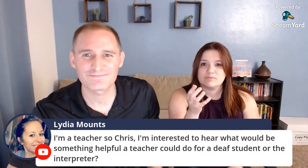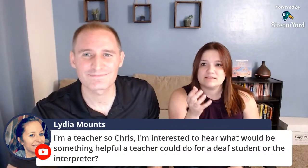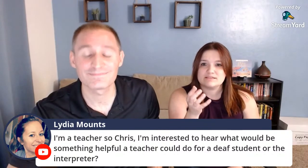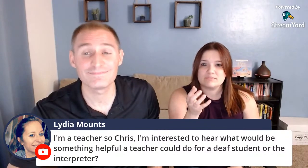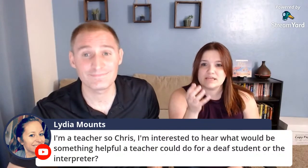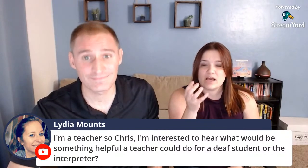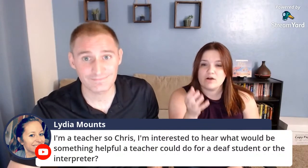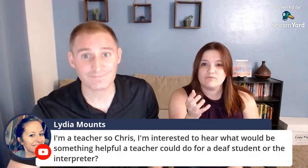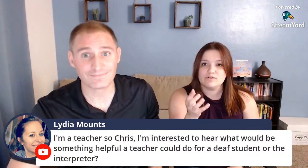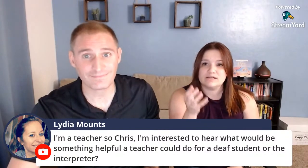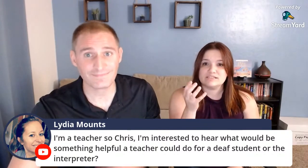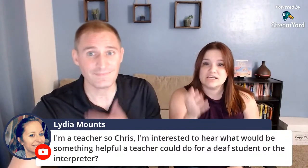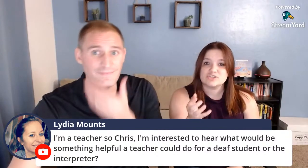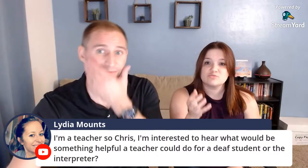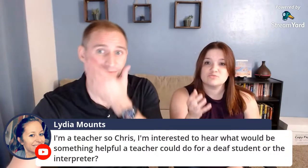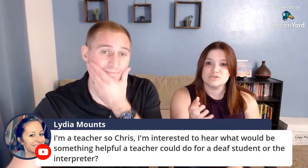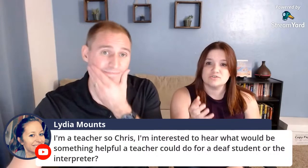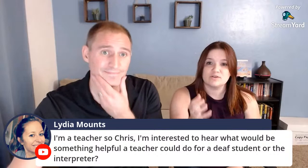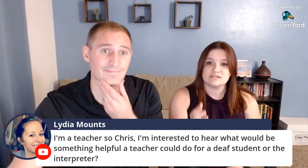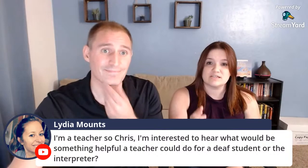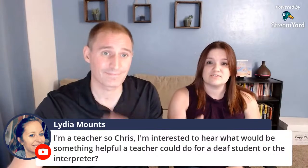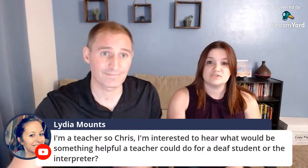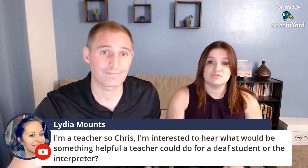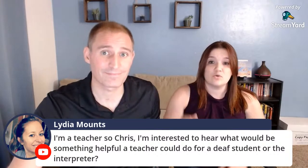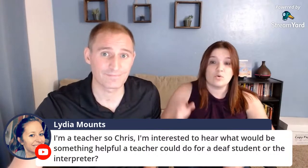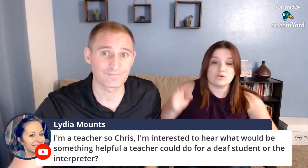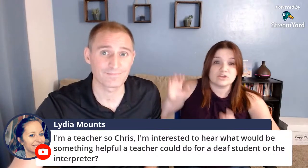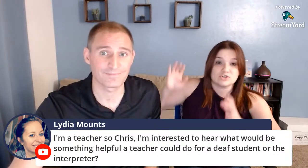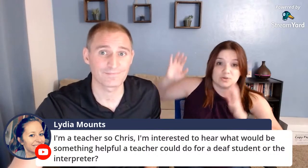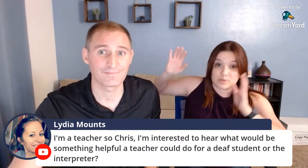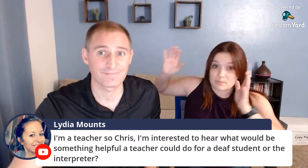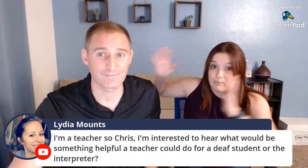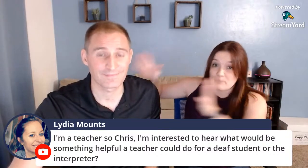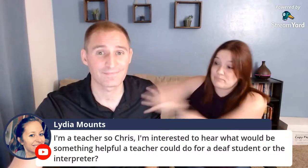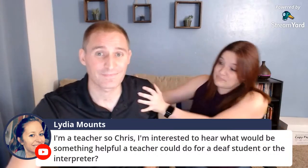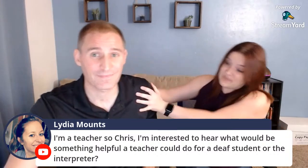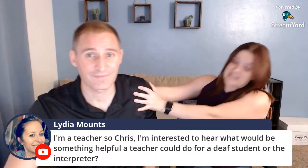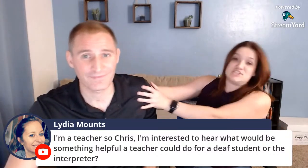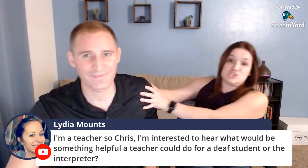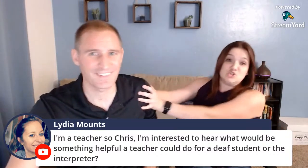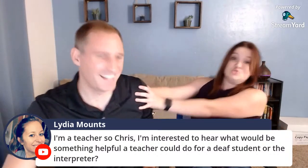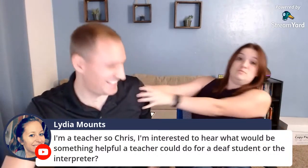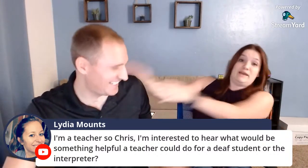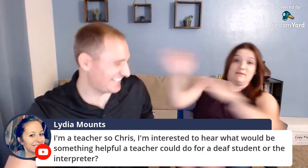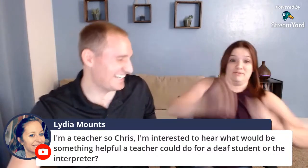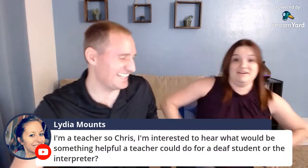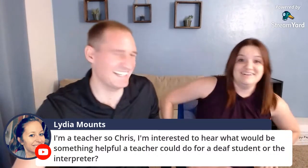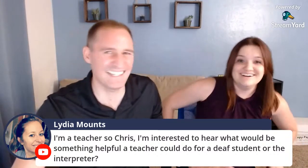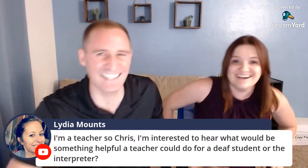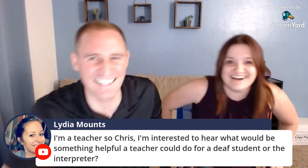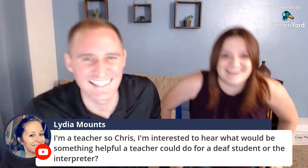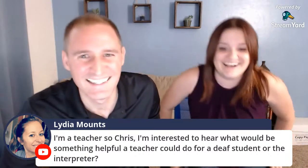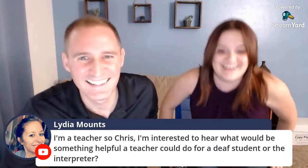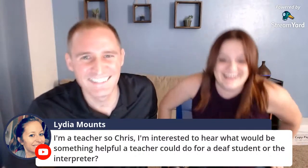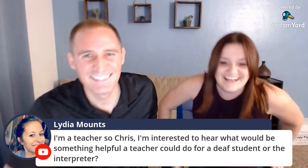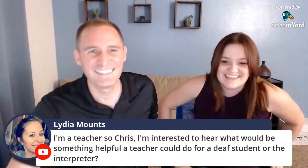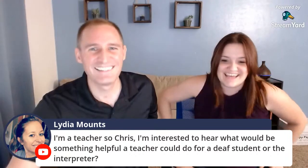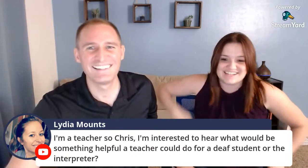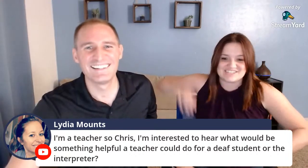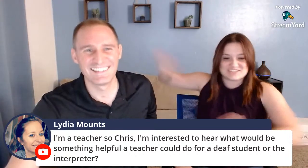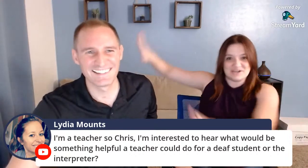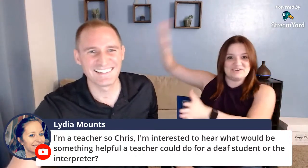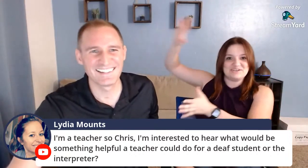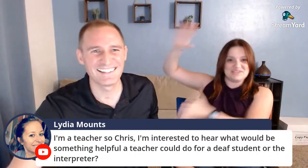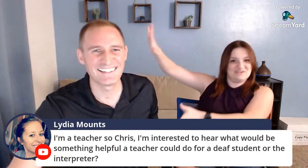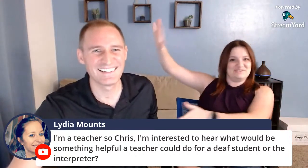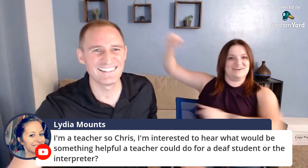What would be something helpful a teacher would do for a deaf student or the interpreter? That's you, Dave.